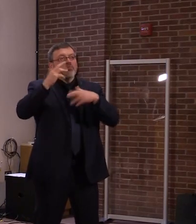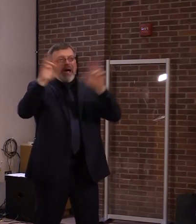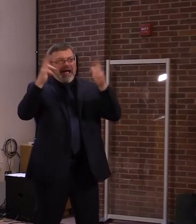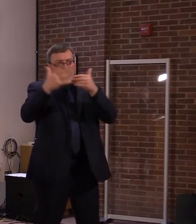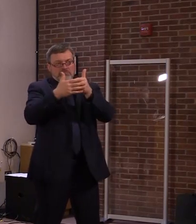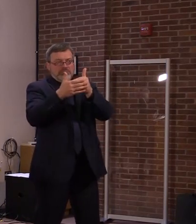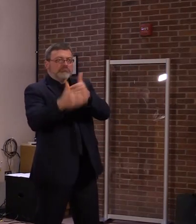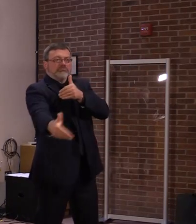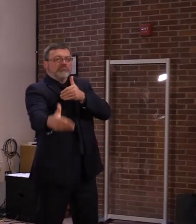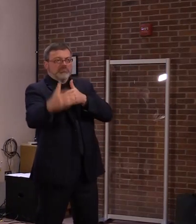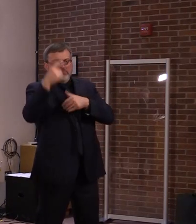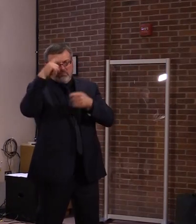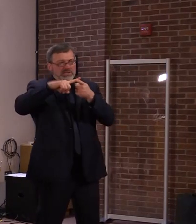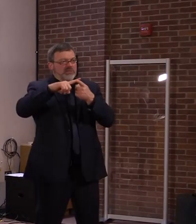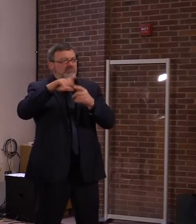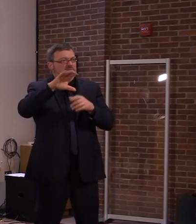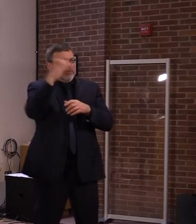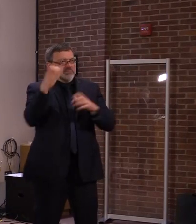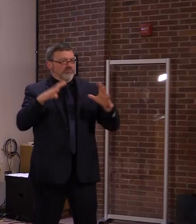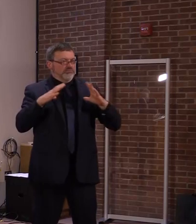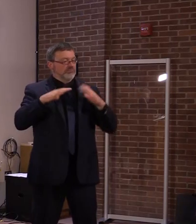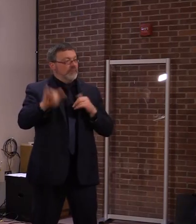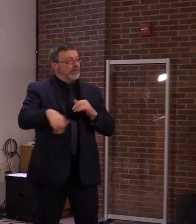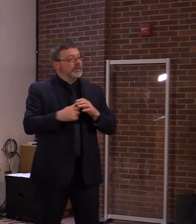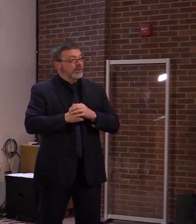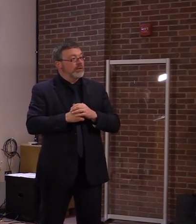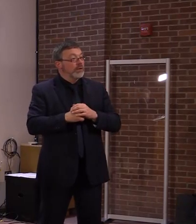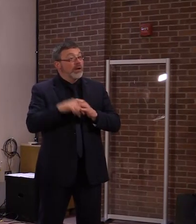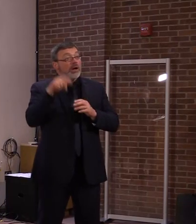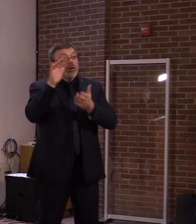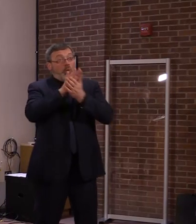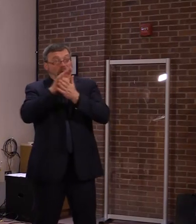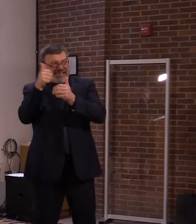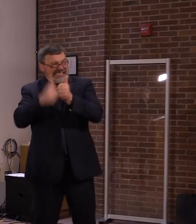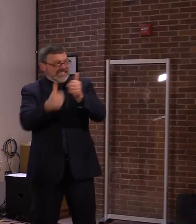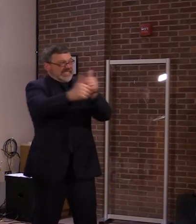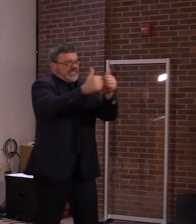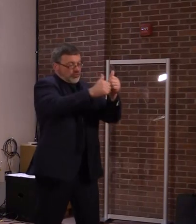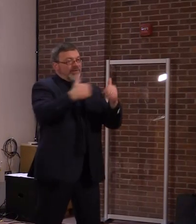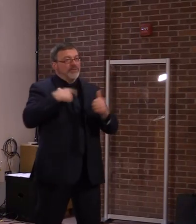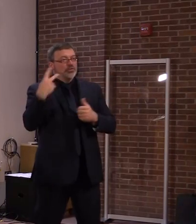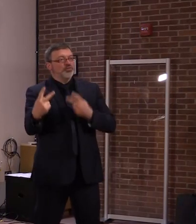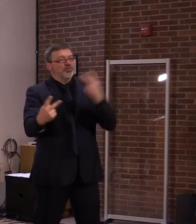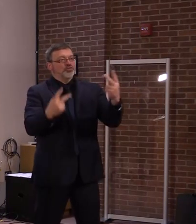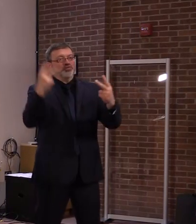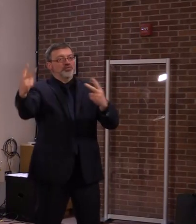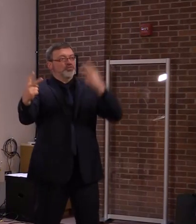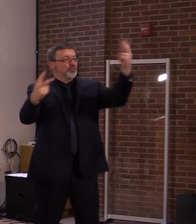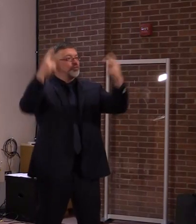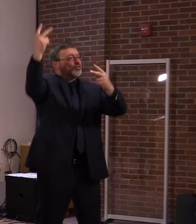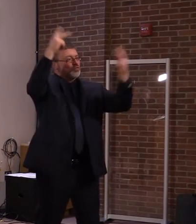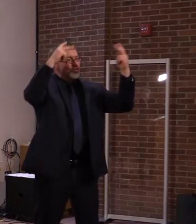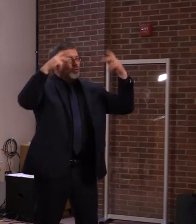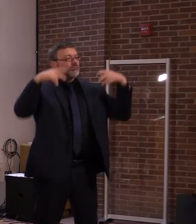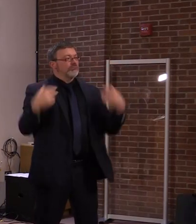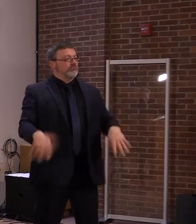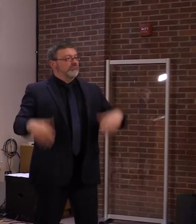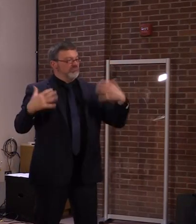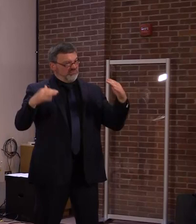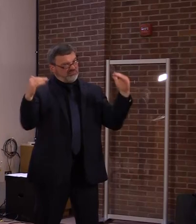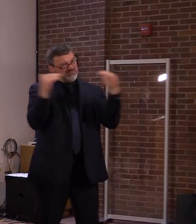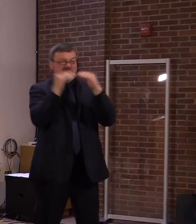two clinics at each school, which means there are approximately 188 school